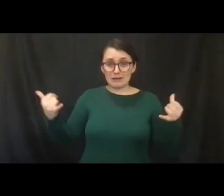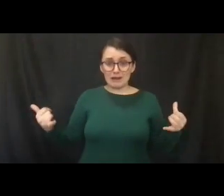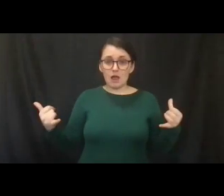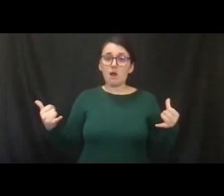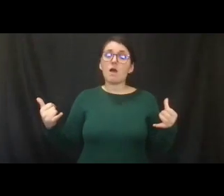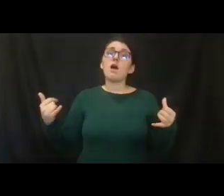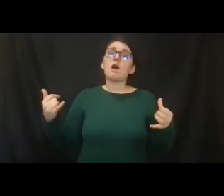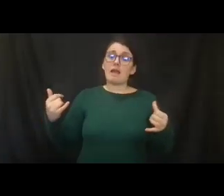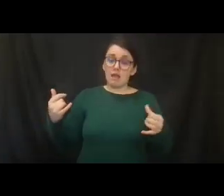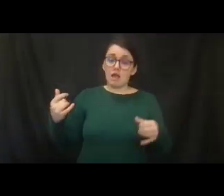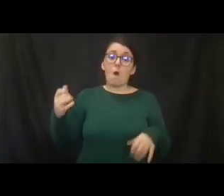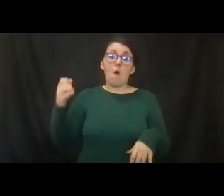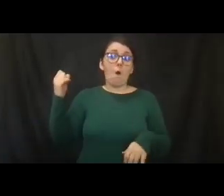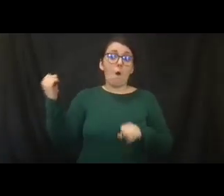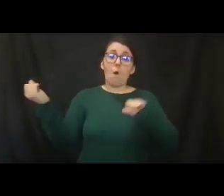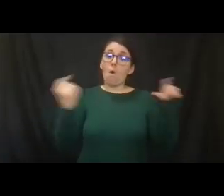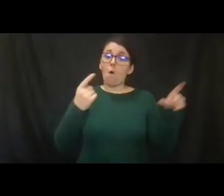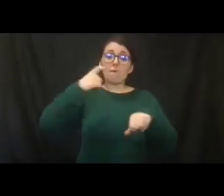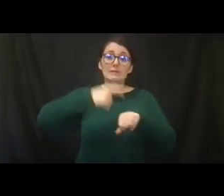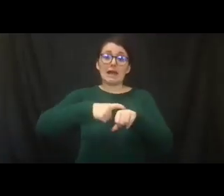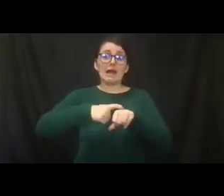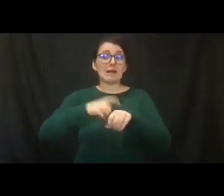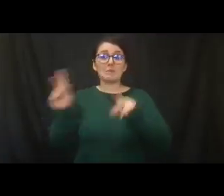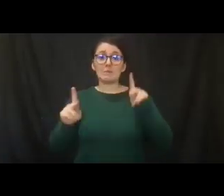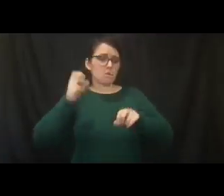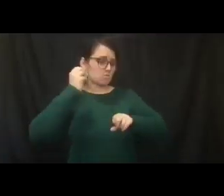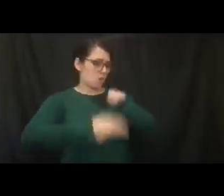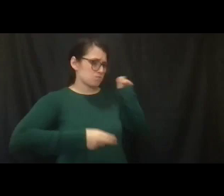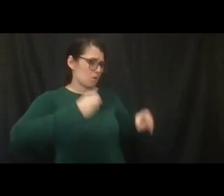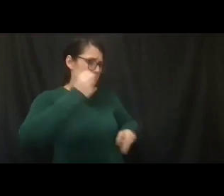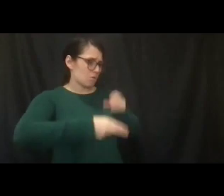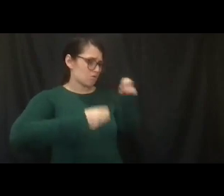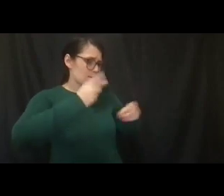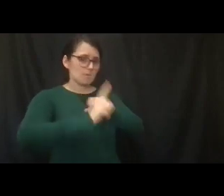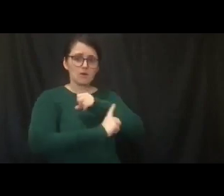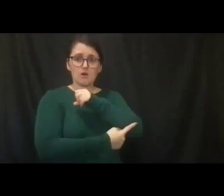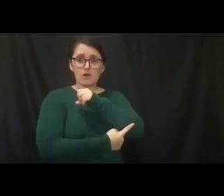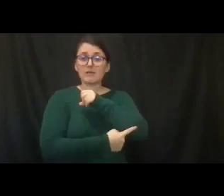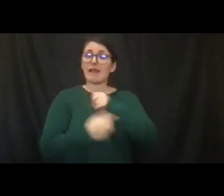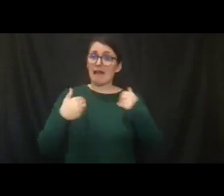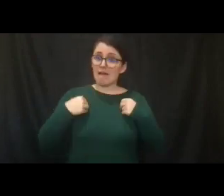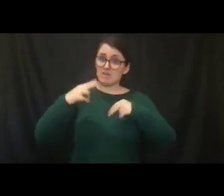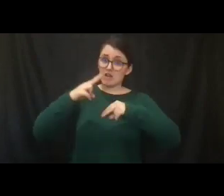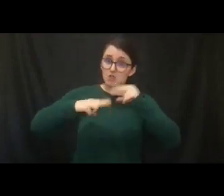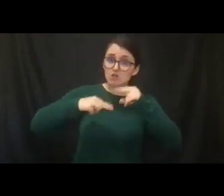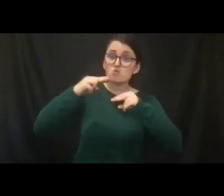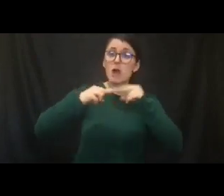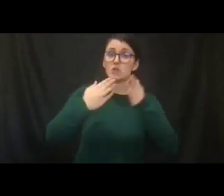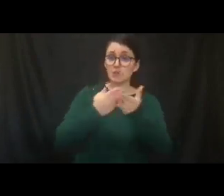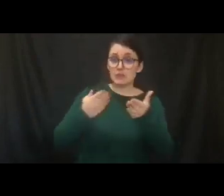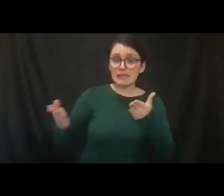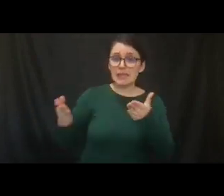receiving more and more garbage throughout the day. There's a lot of construction materials in there, lots